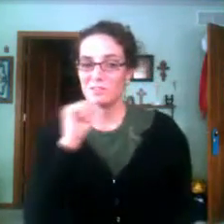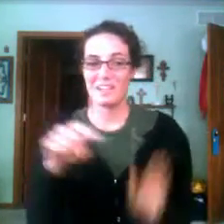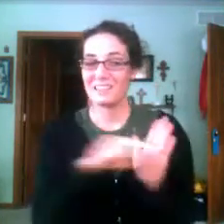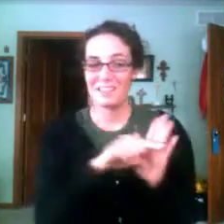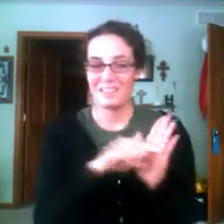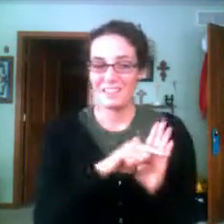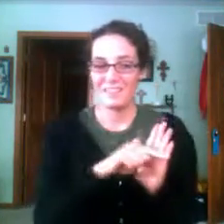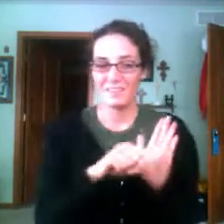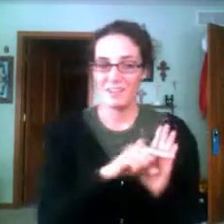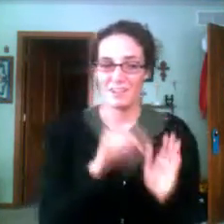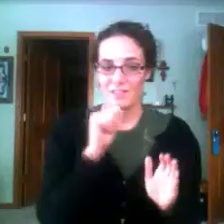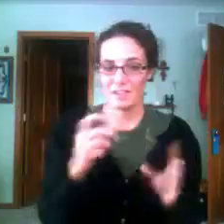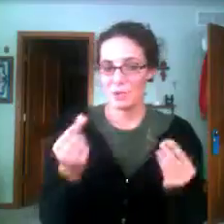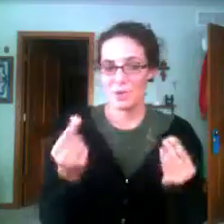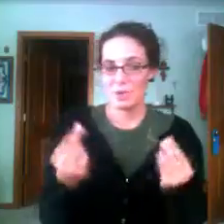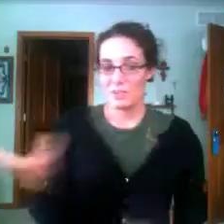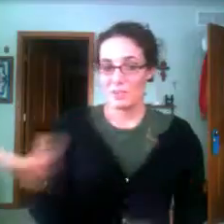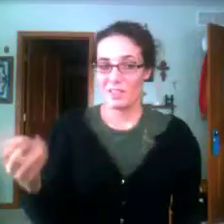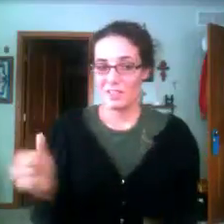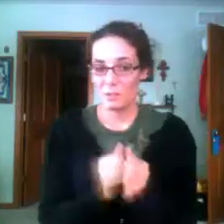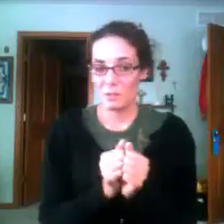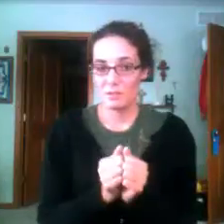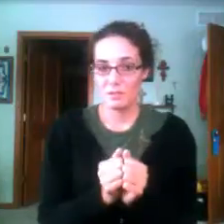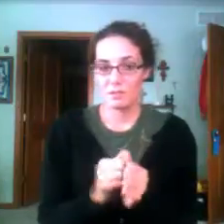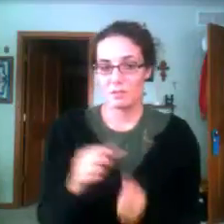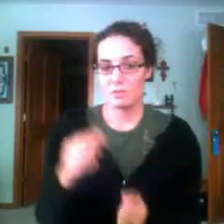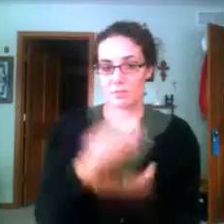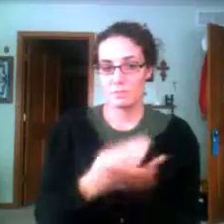can't do anything with it. Those are part of the imaginary numbers.